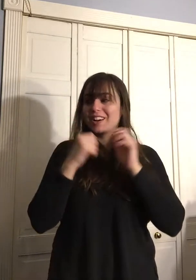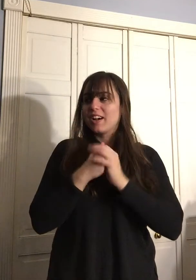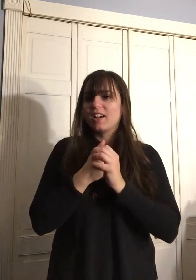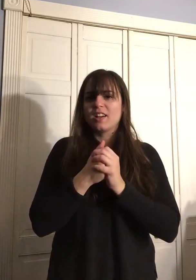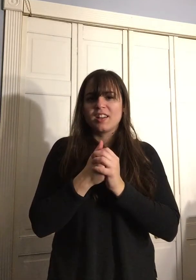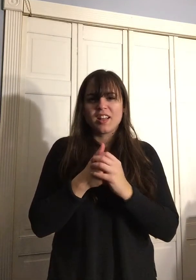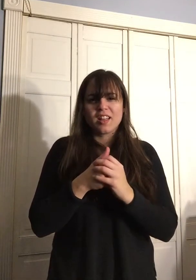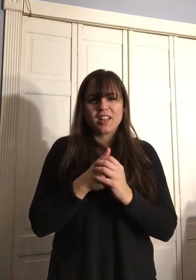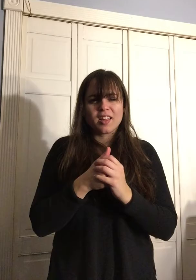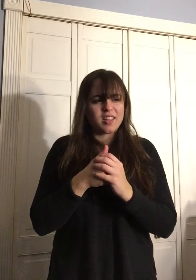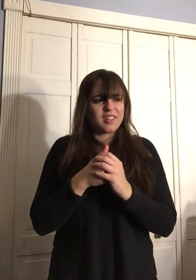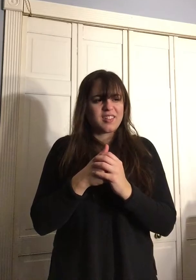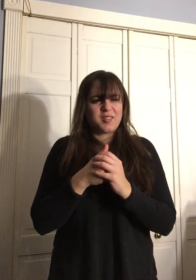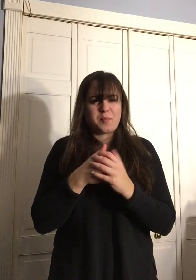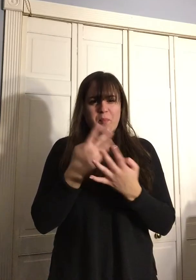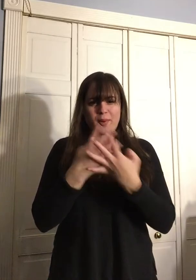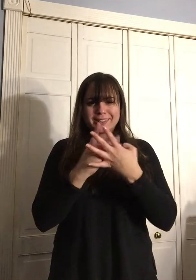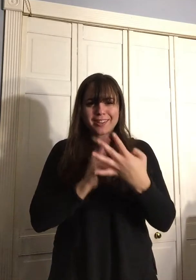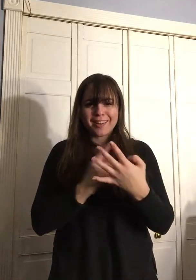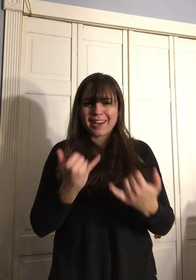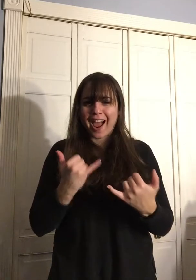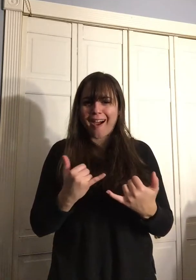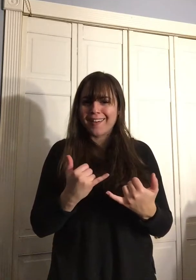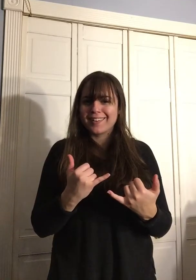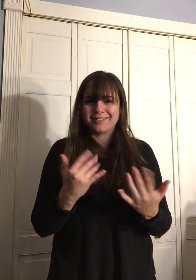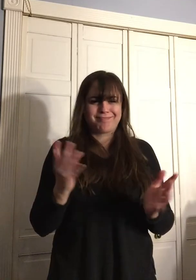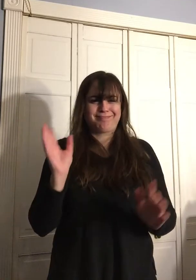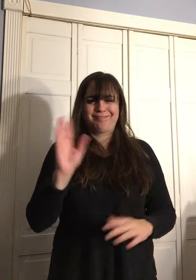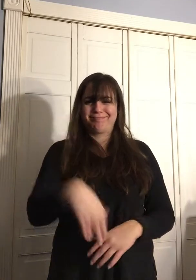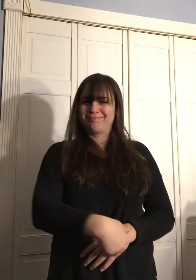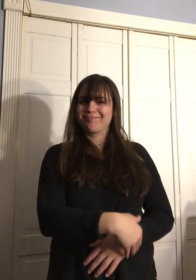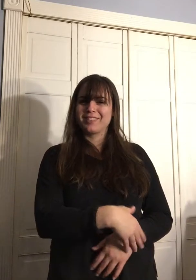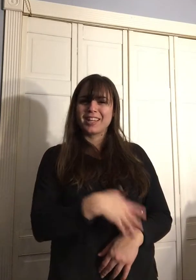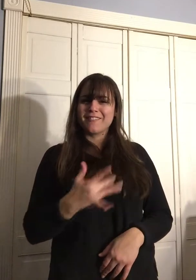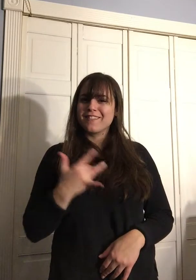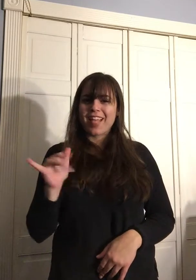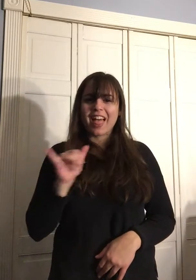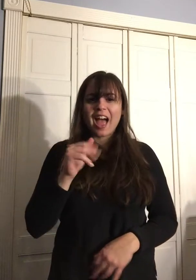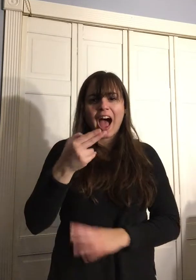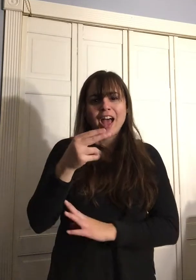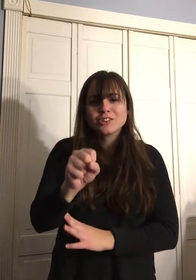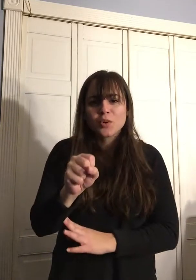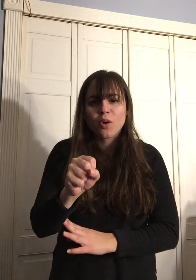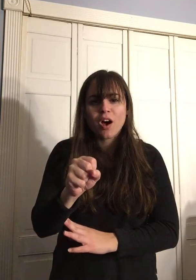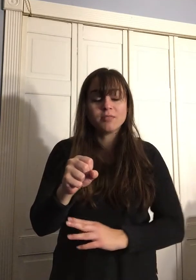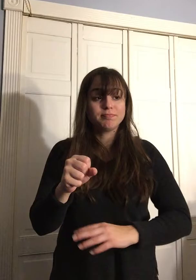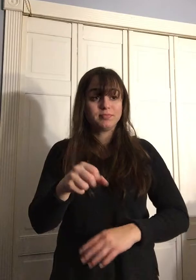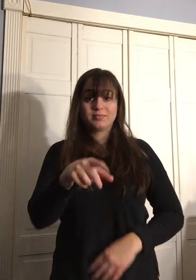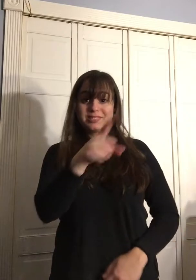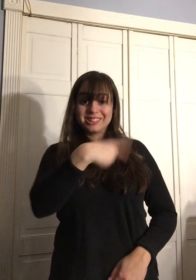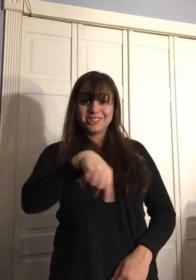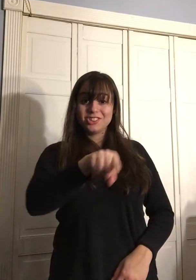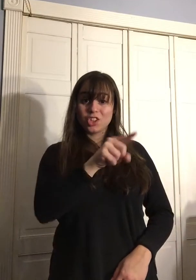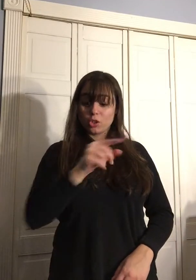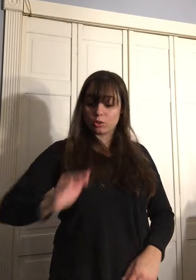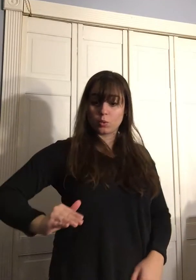I think we all forgot that I was their prisoner. And it was like going back to my high school classroom one day.